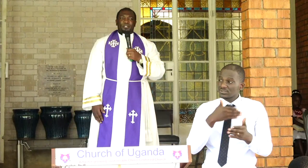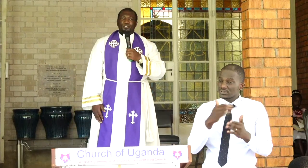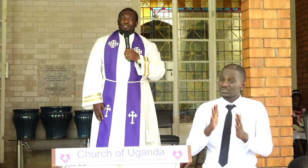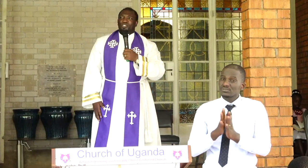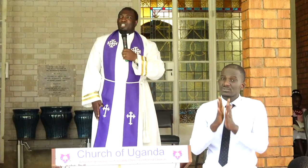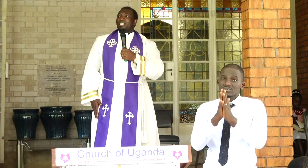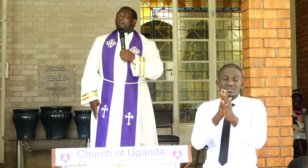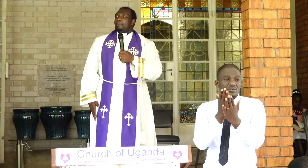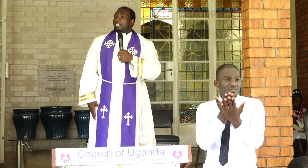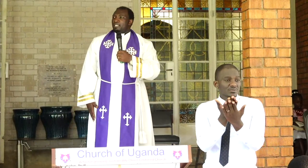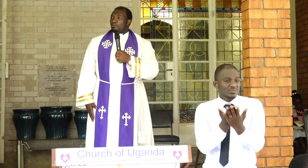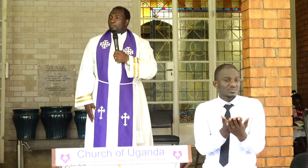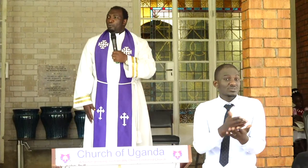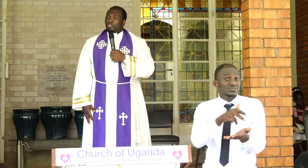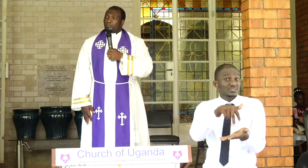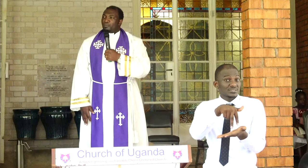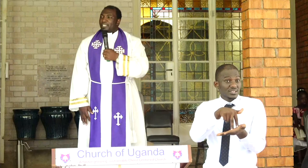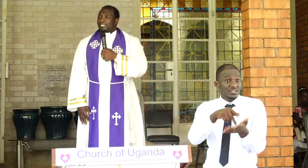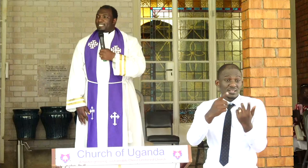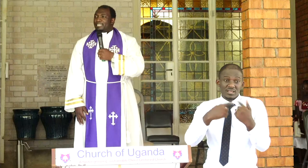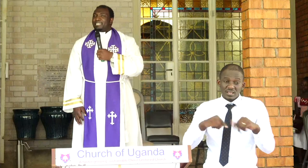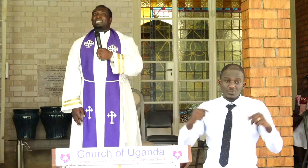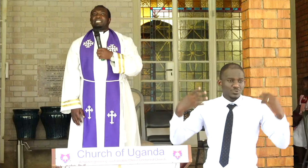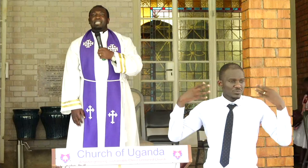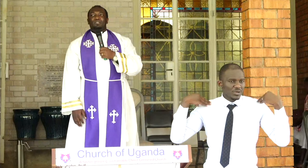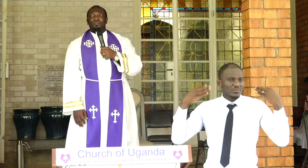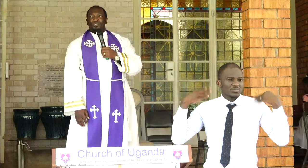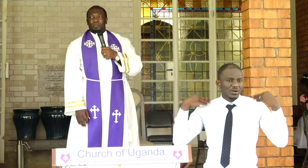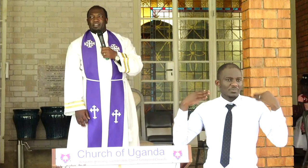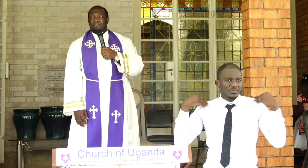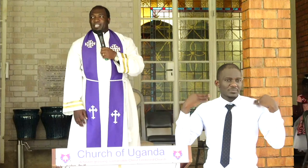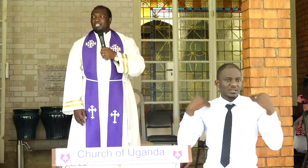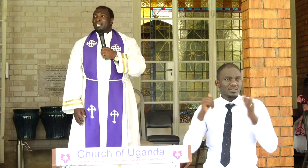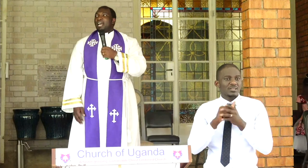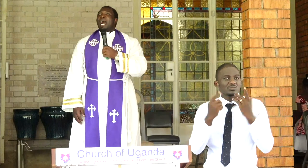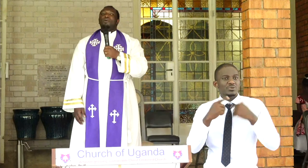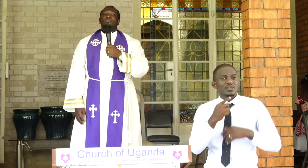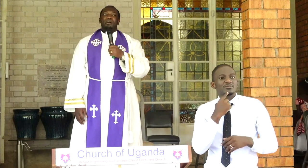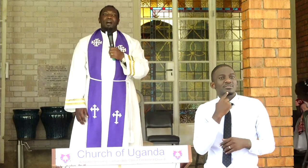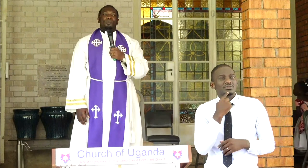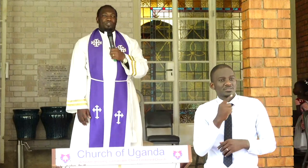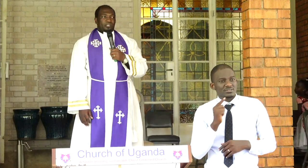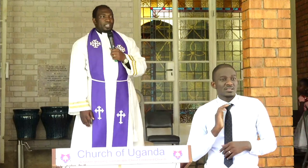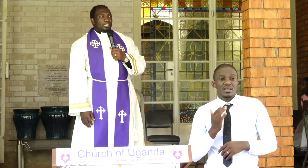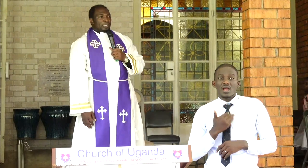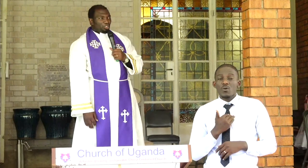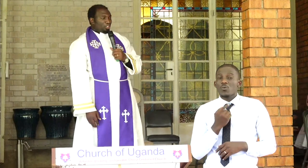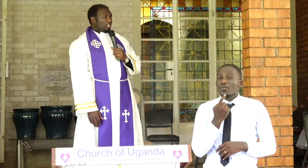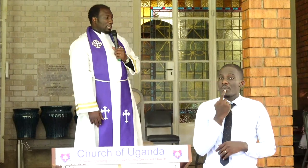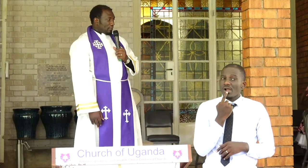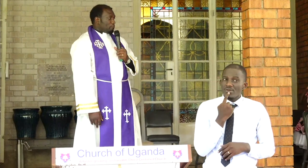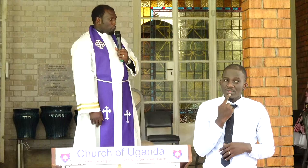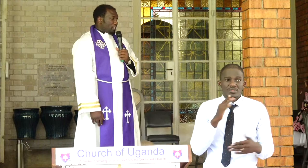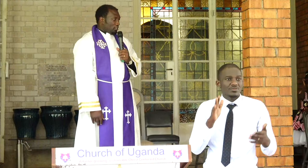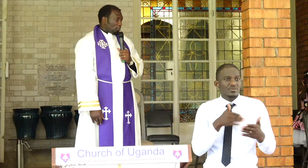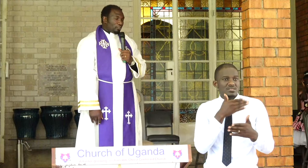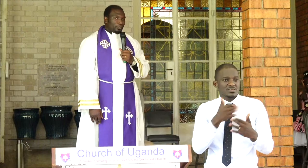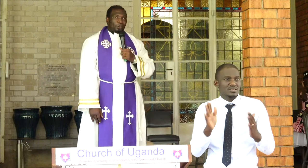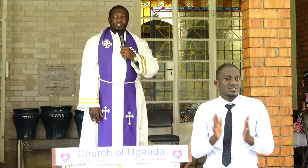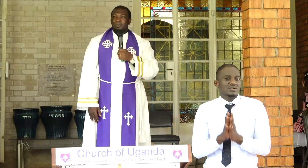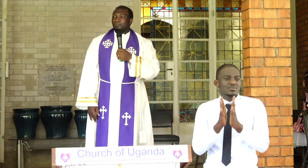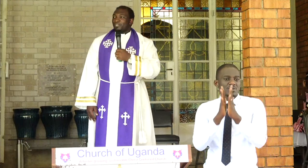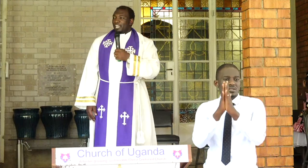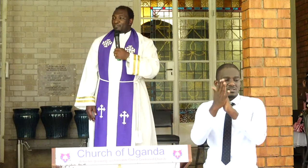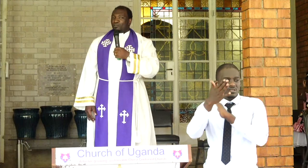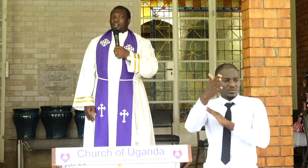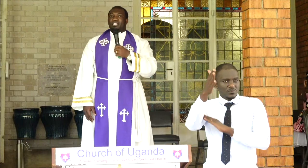Let me ask you to stand up and we put in practice just that which we have said. Our mouths to sing the praises of